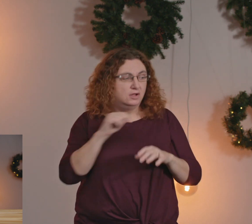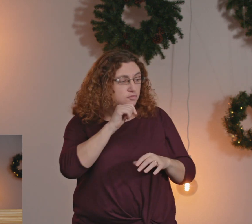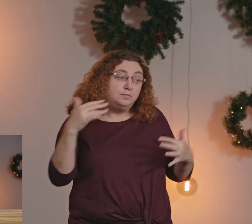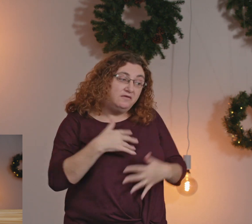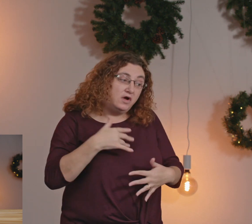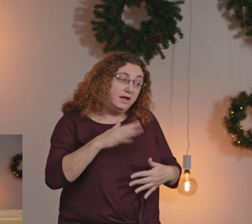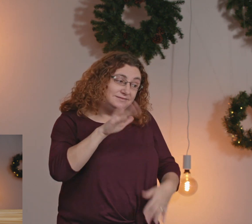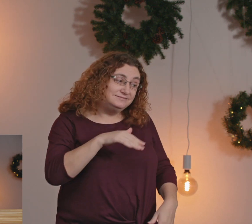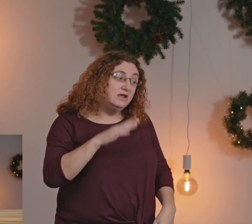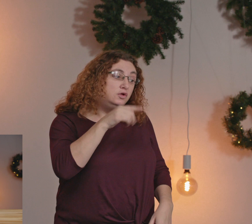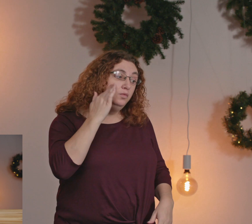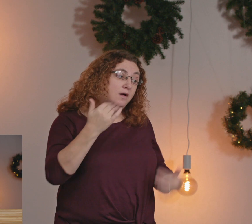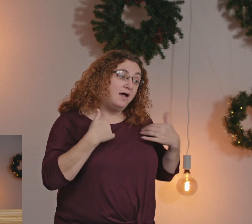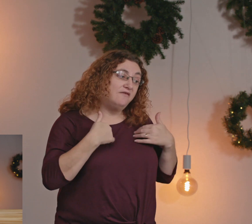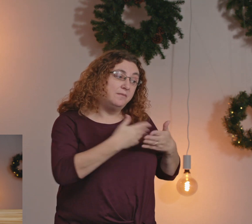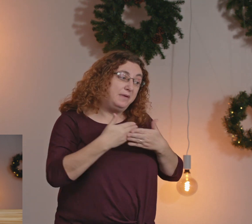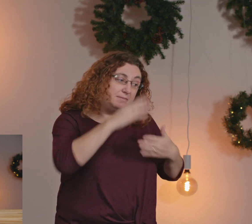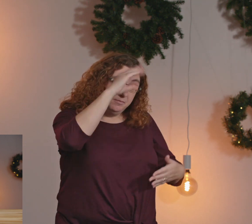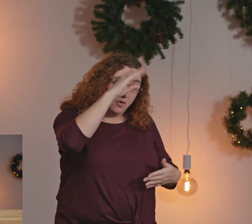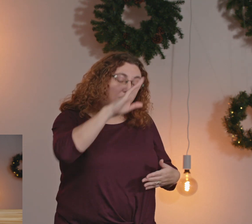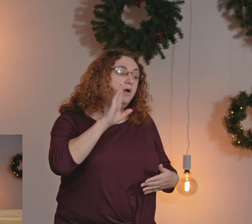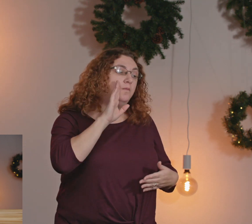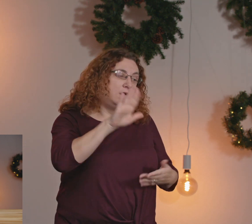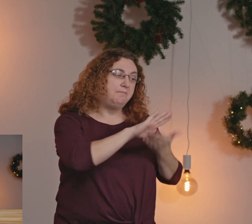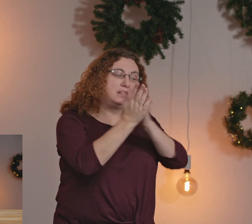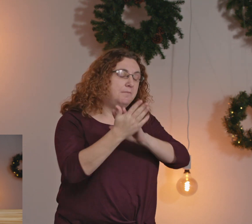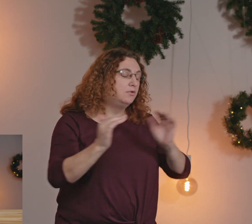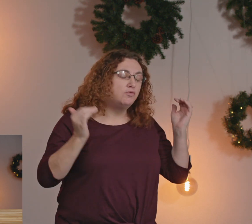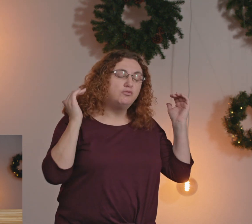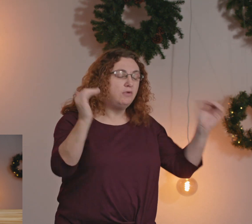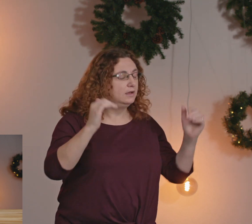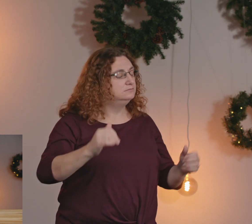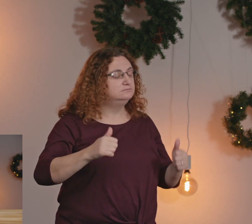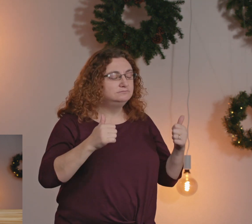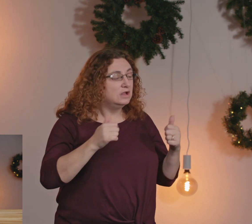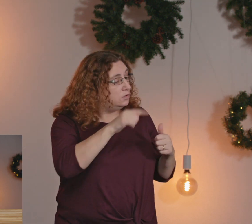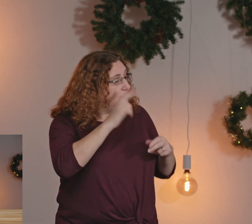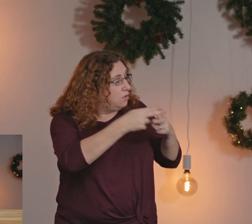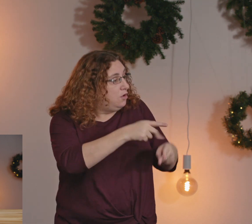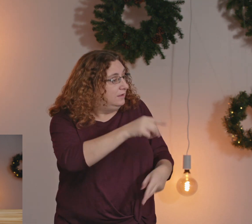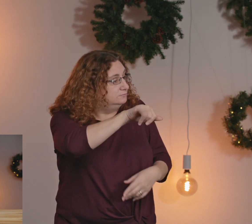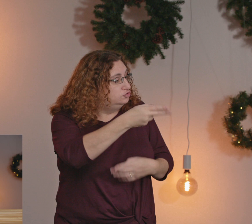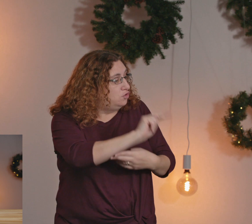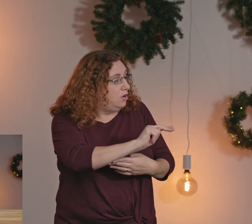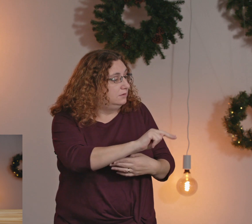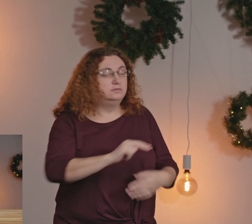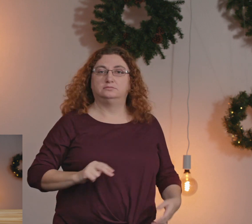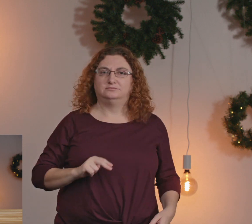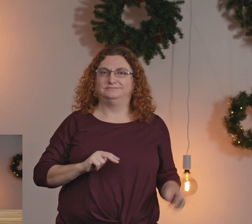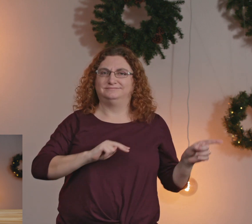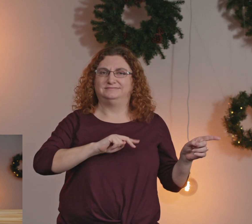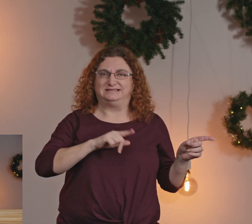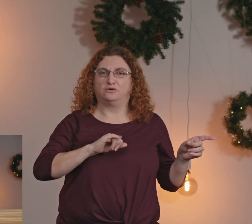tell him, "Look, you're going to have a baby boy, and he's going to be great before the Lord. You're going to call him John." And now Zechariah,